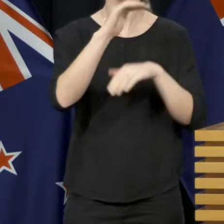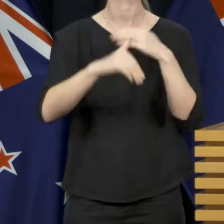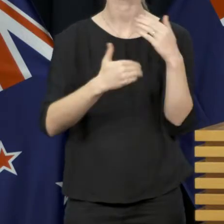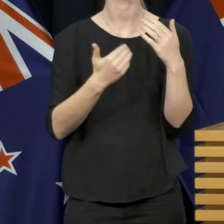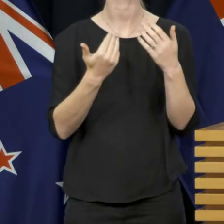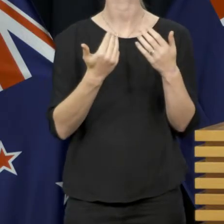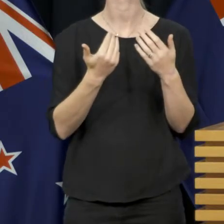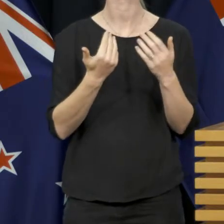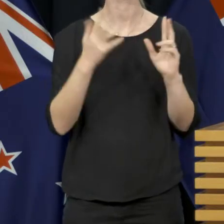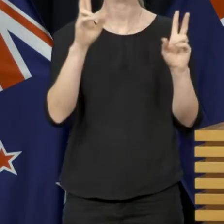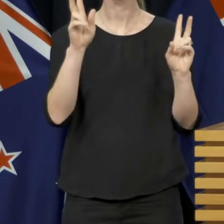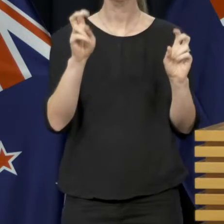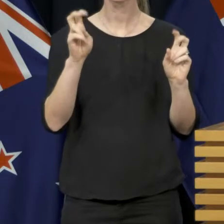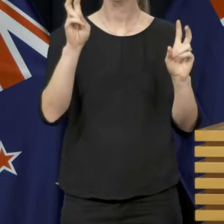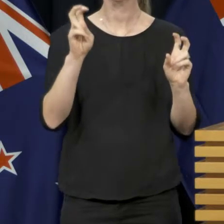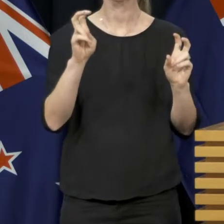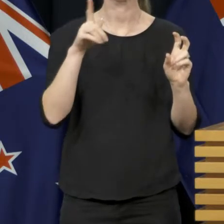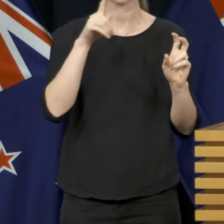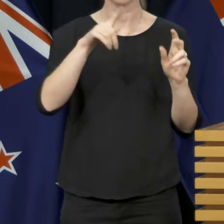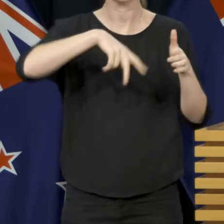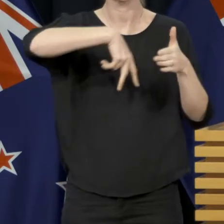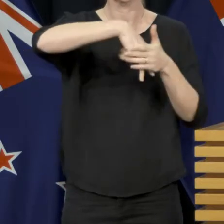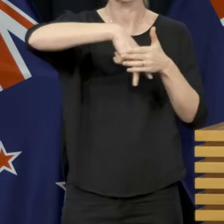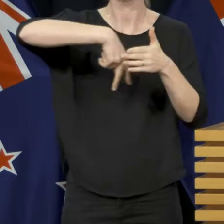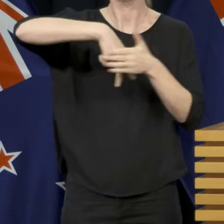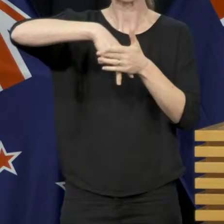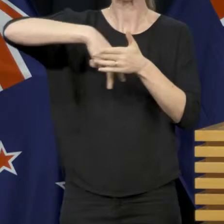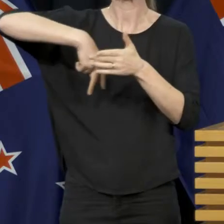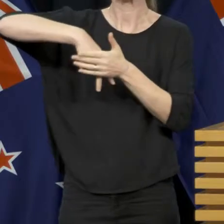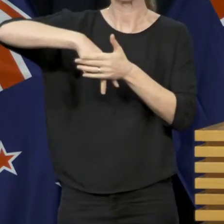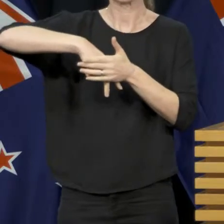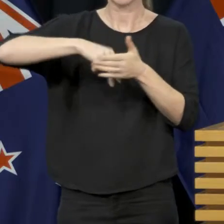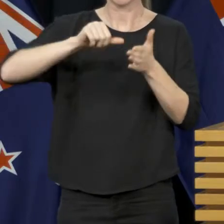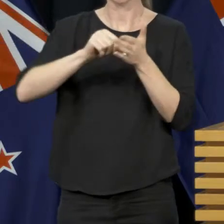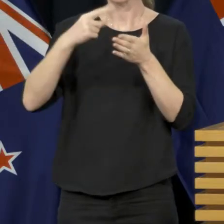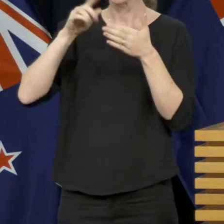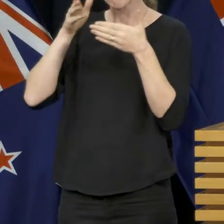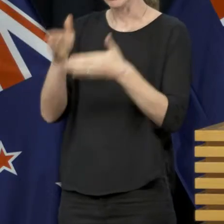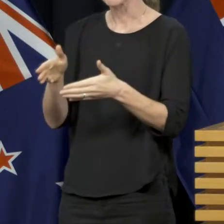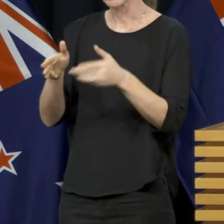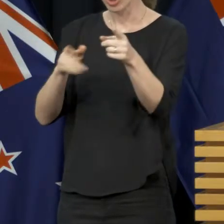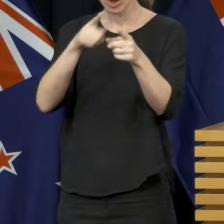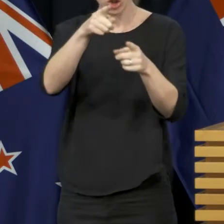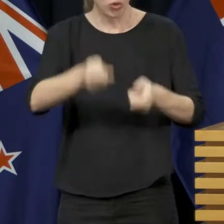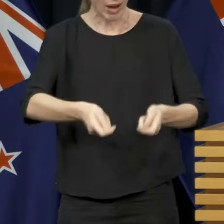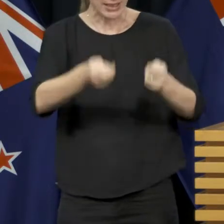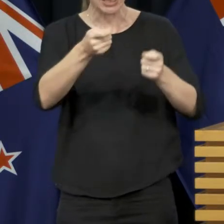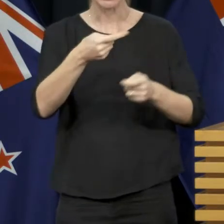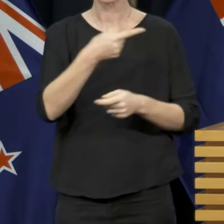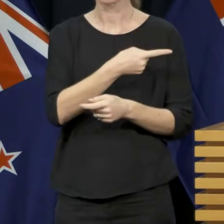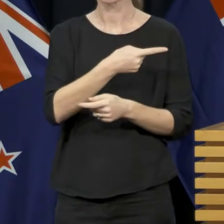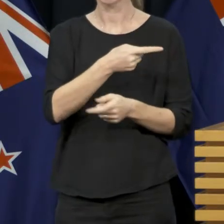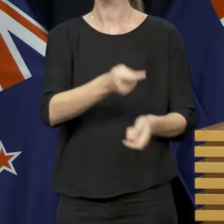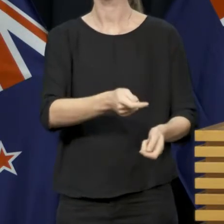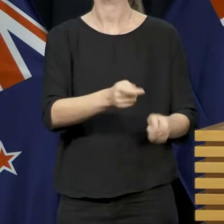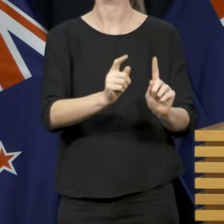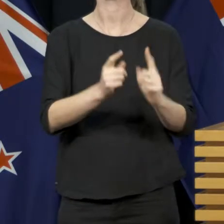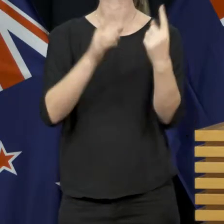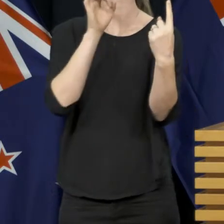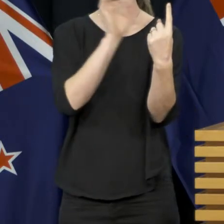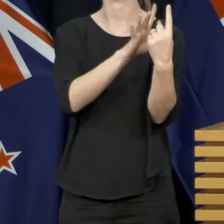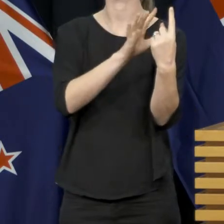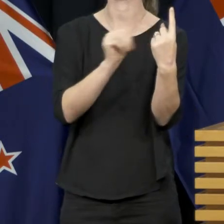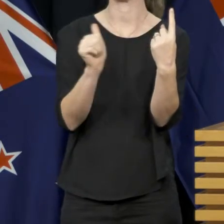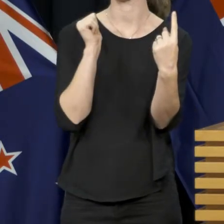of issues that were getting in the way of our ability to really focus in on COVID-19. And the Minister came to the